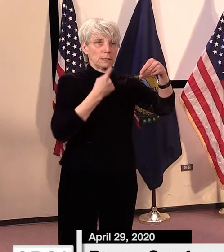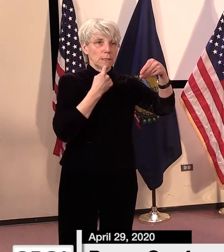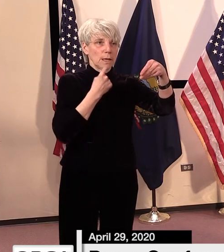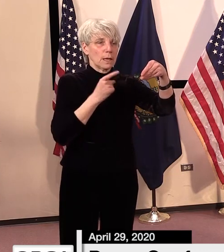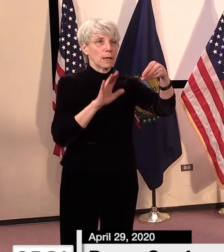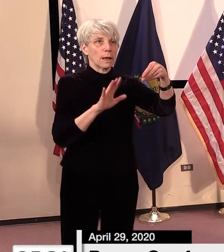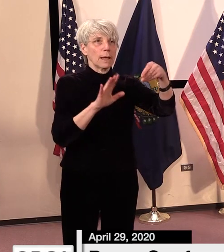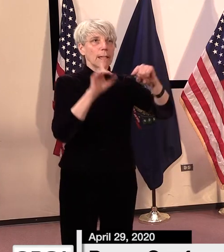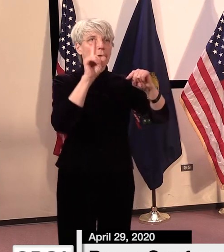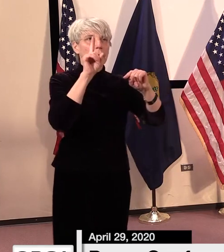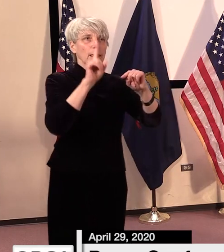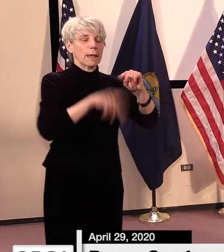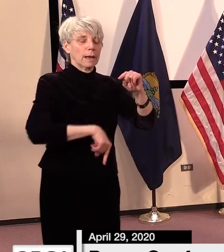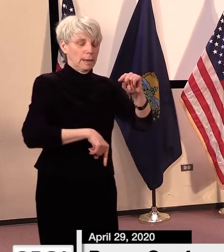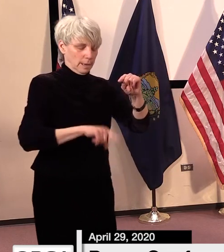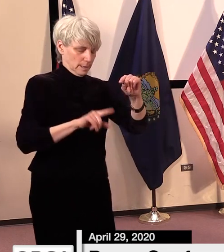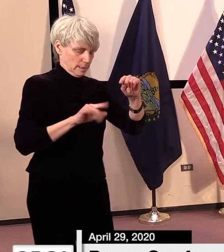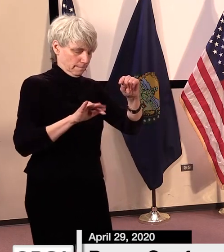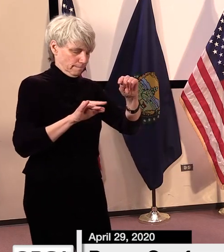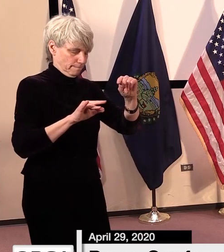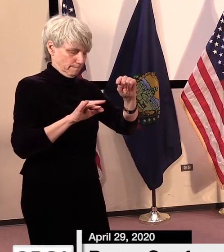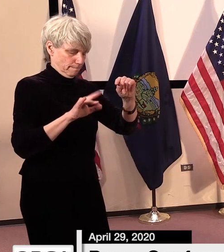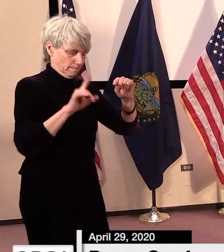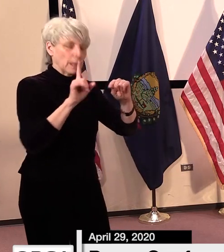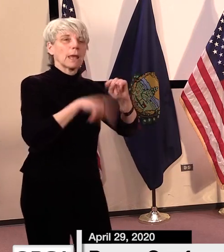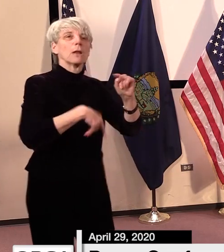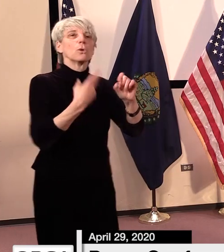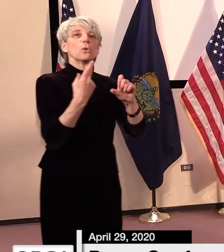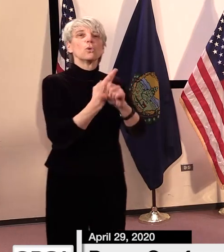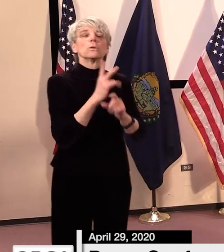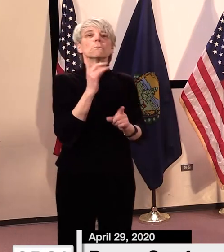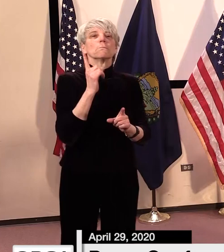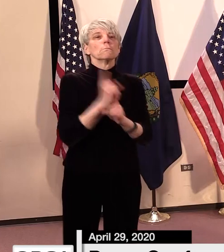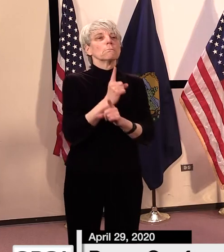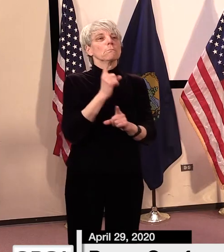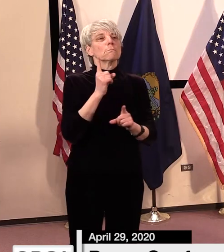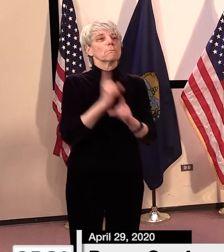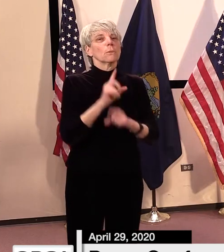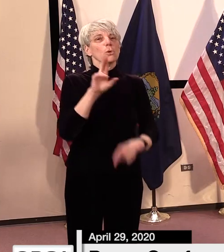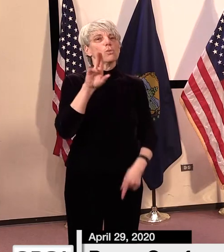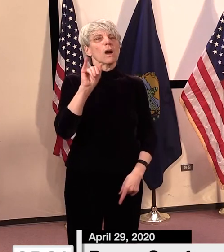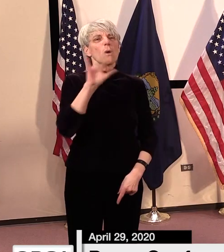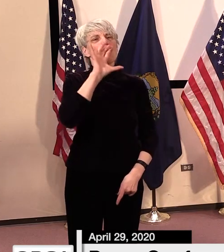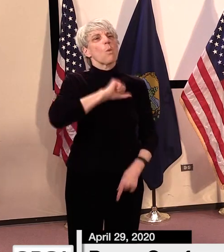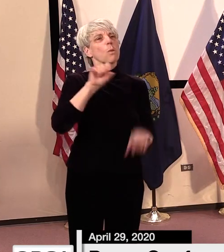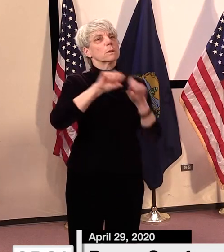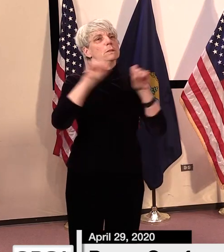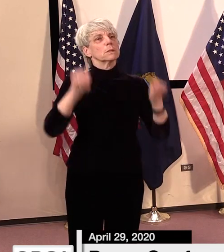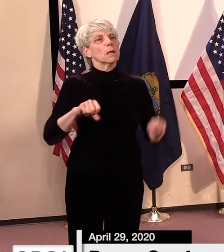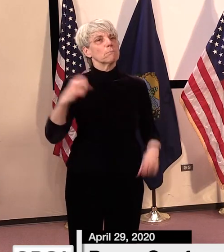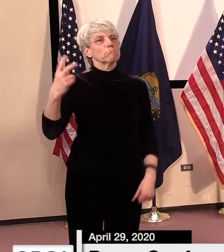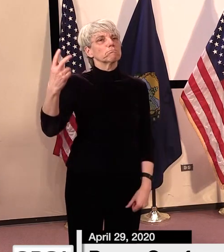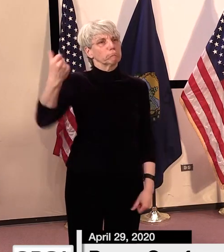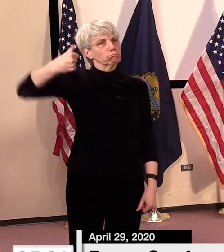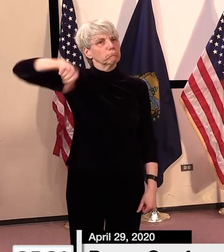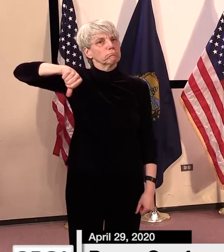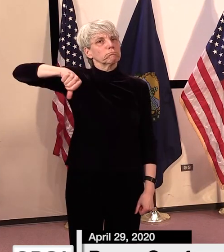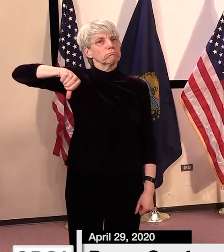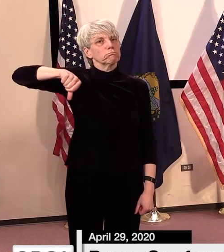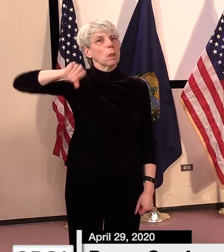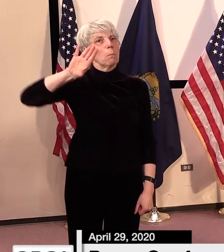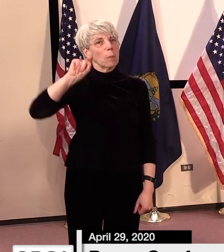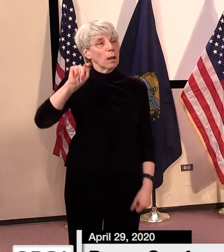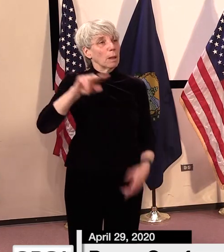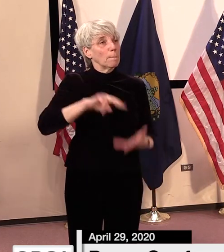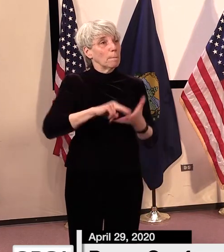able to take advantage of the traditional unemployment, so they've been turned down for that, but they may